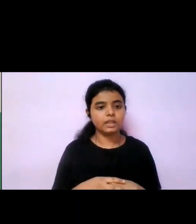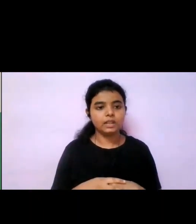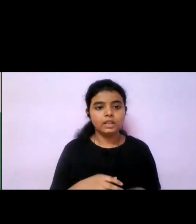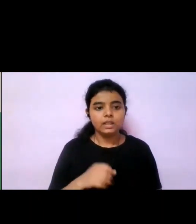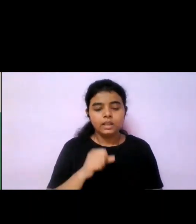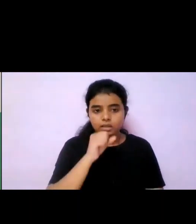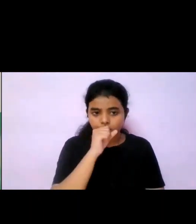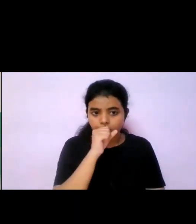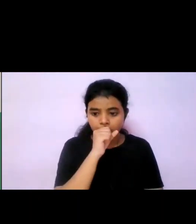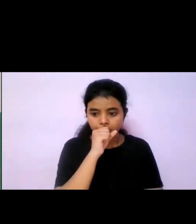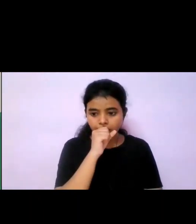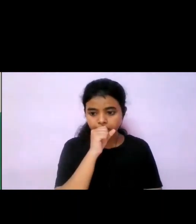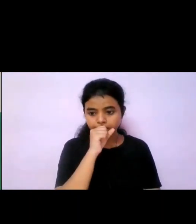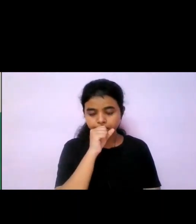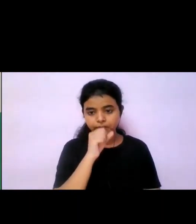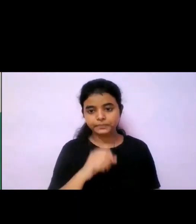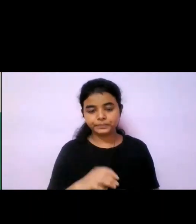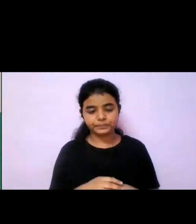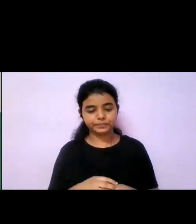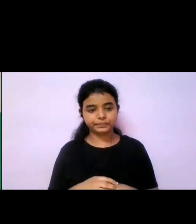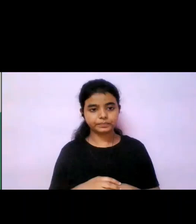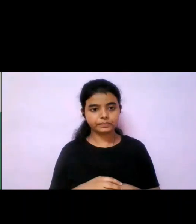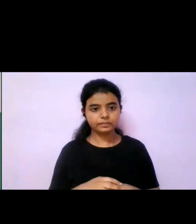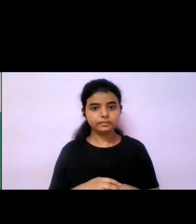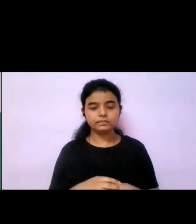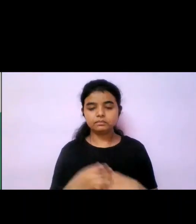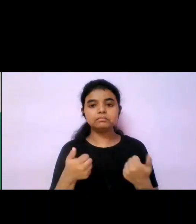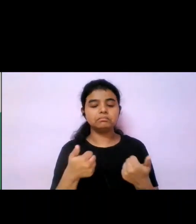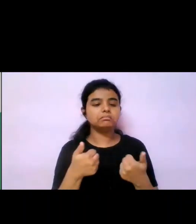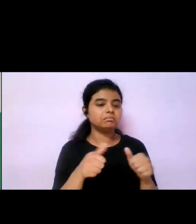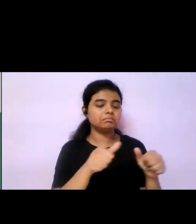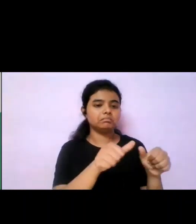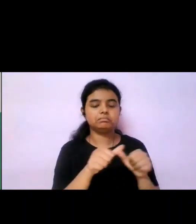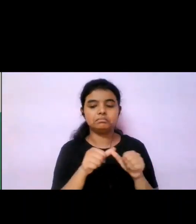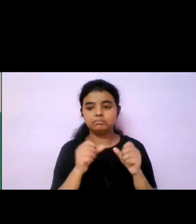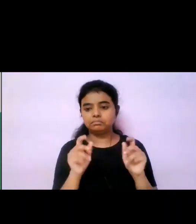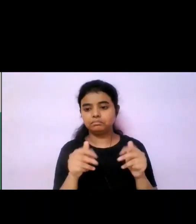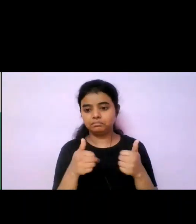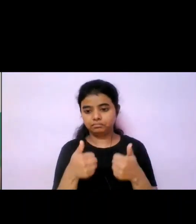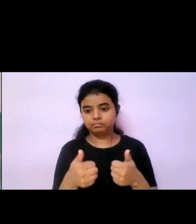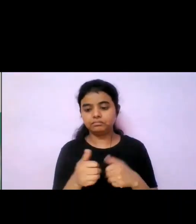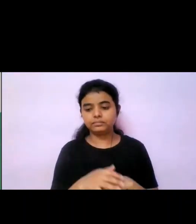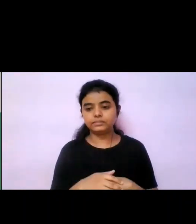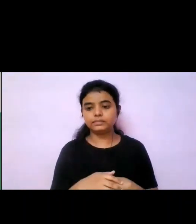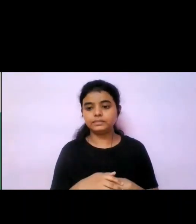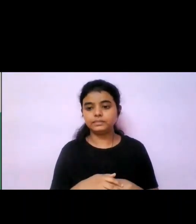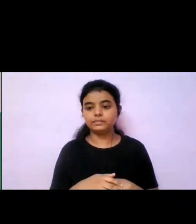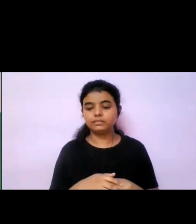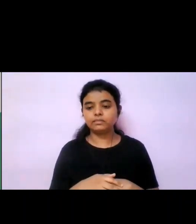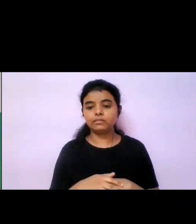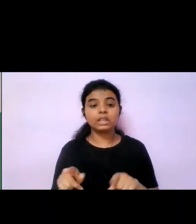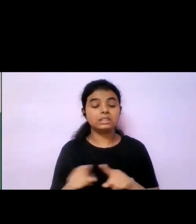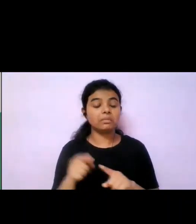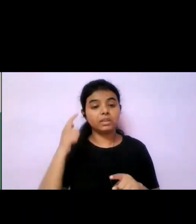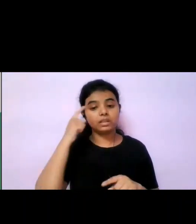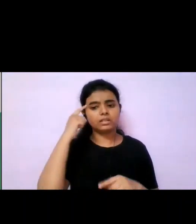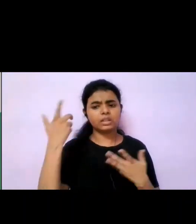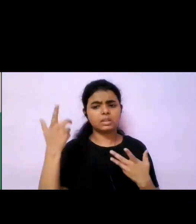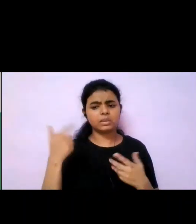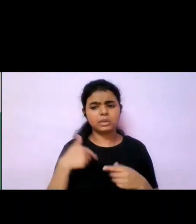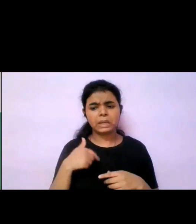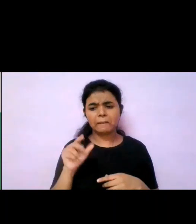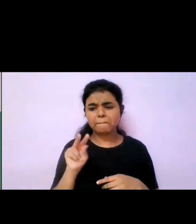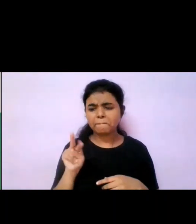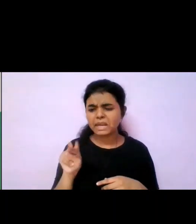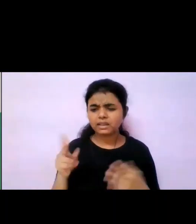enough. I think that's a decent answer, really. It forces us to think about what we